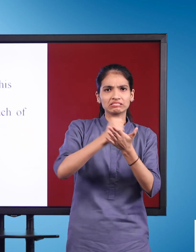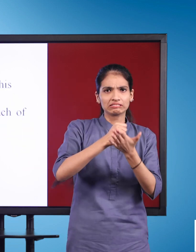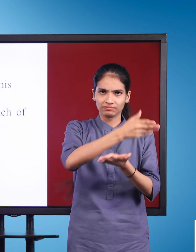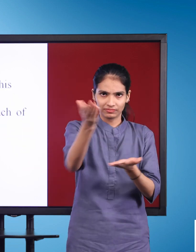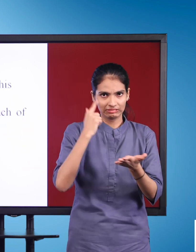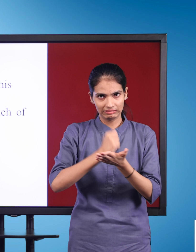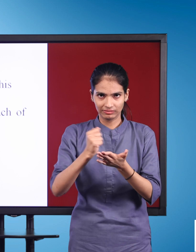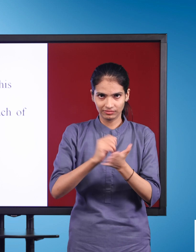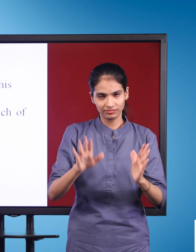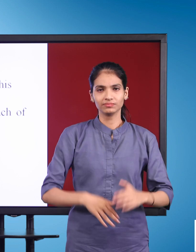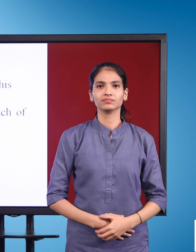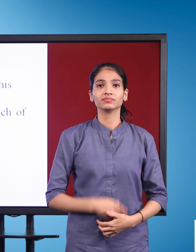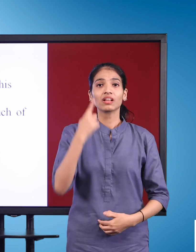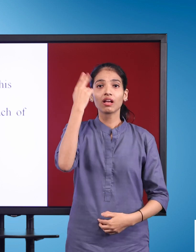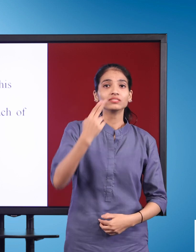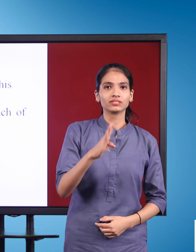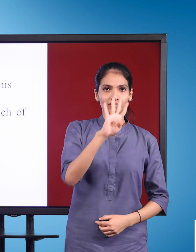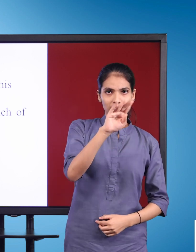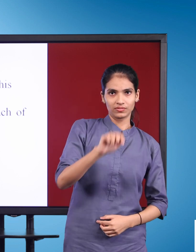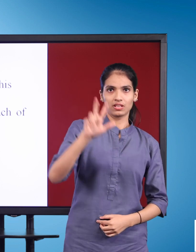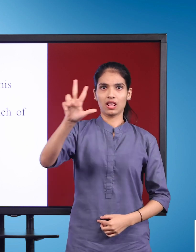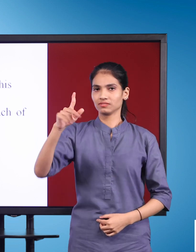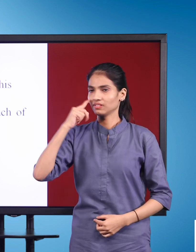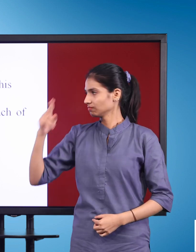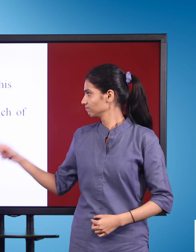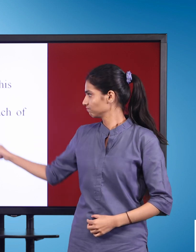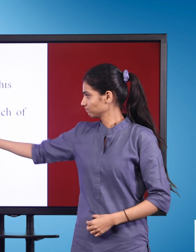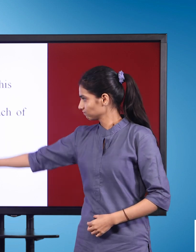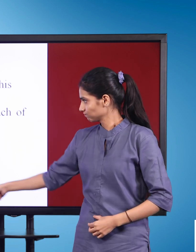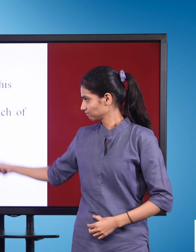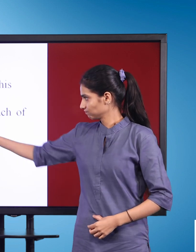Try these. Figure 4.8.